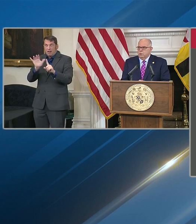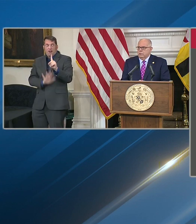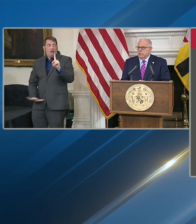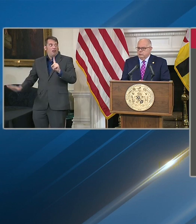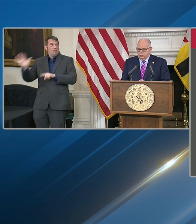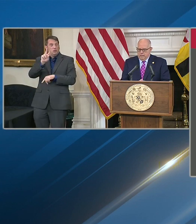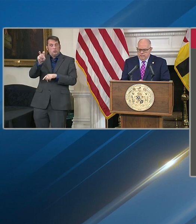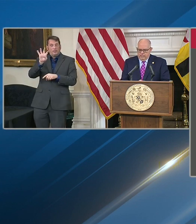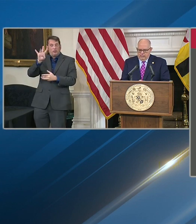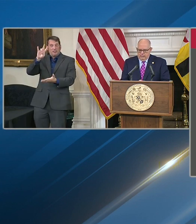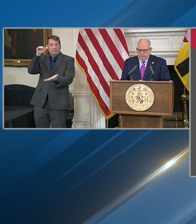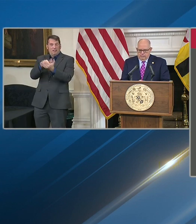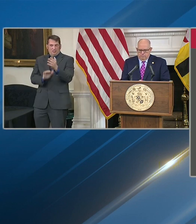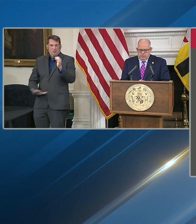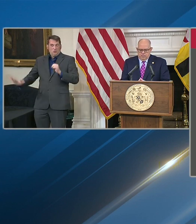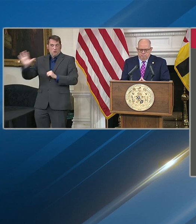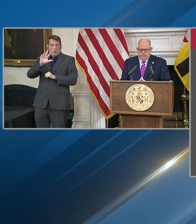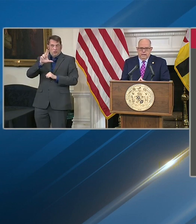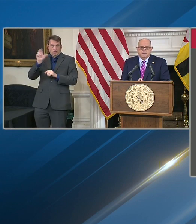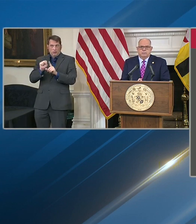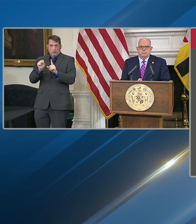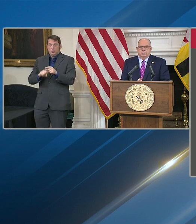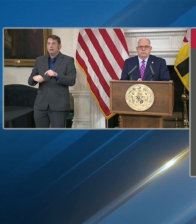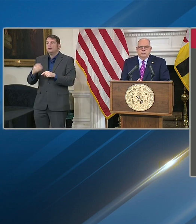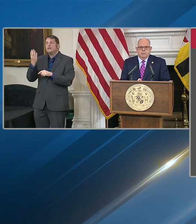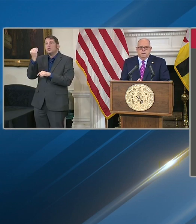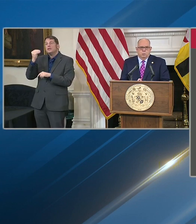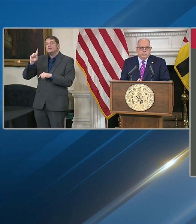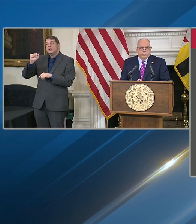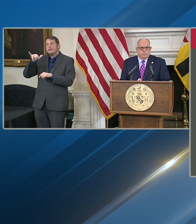the 14th straight day that America passed